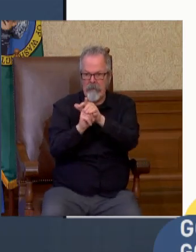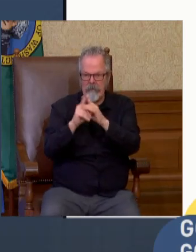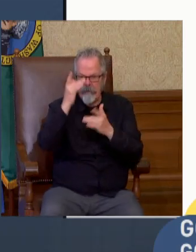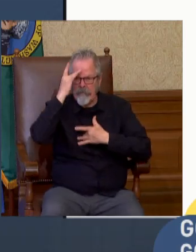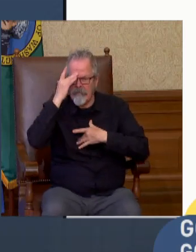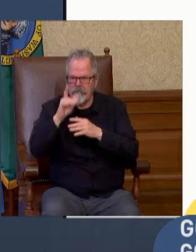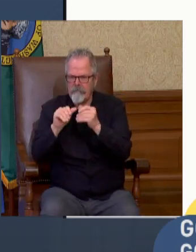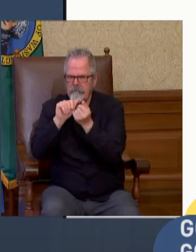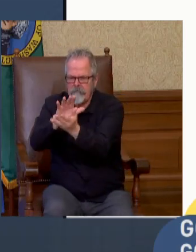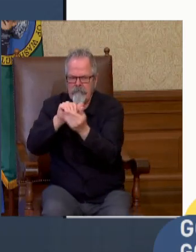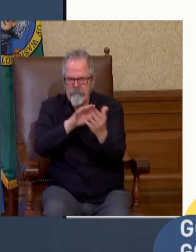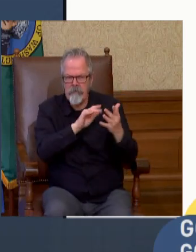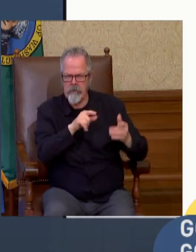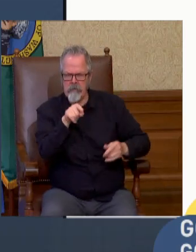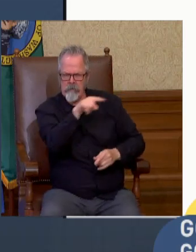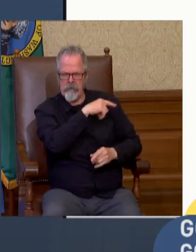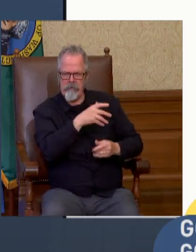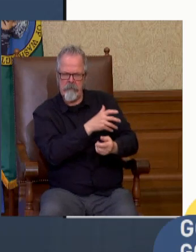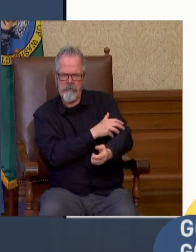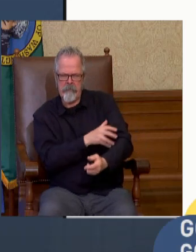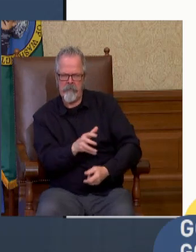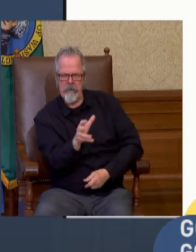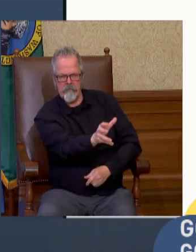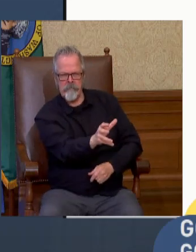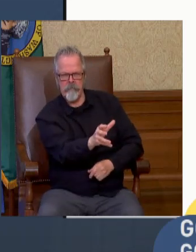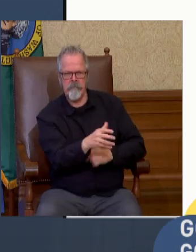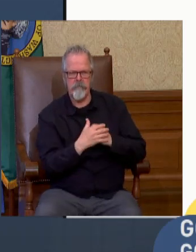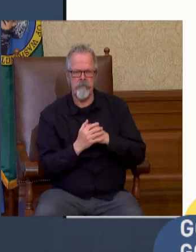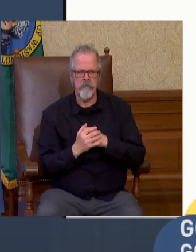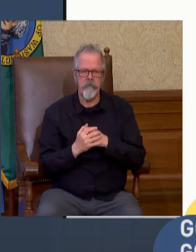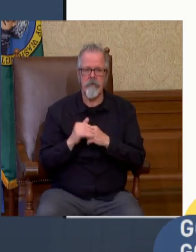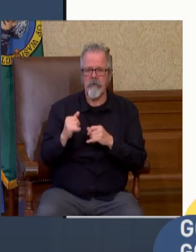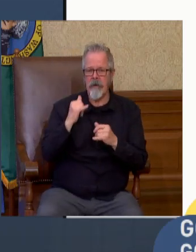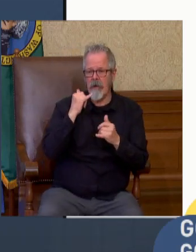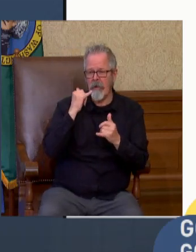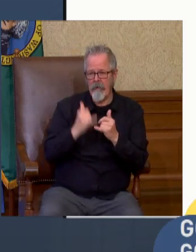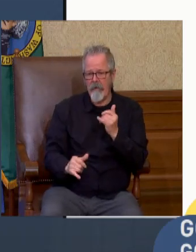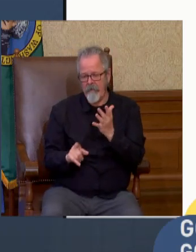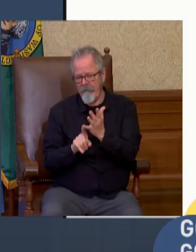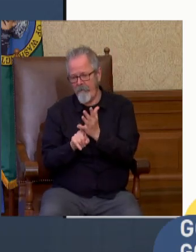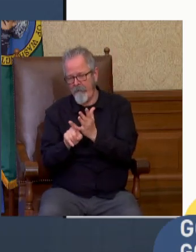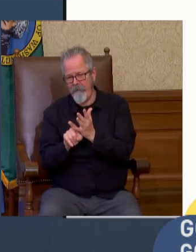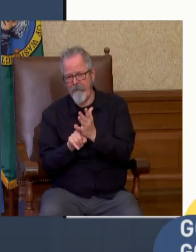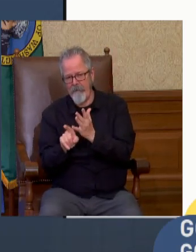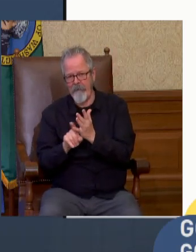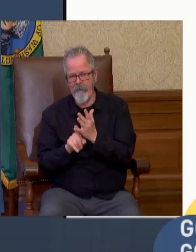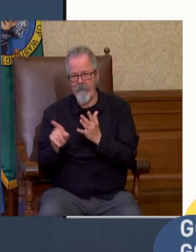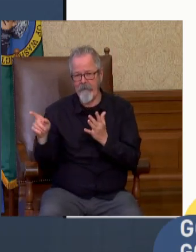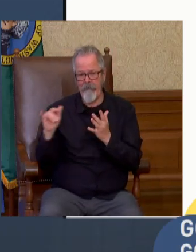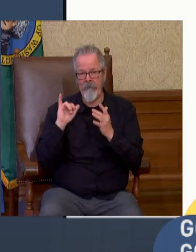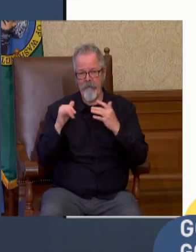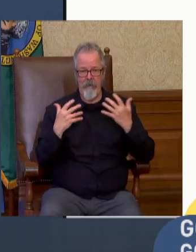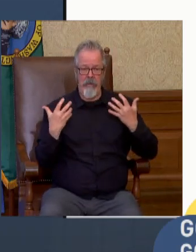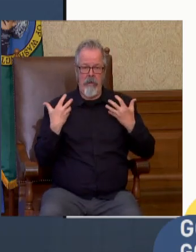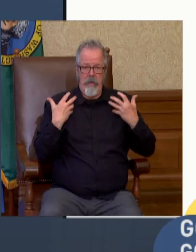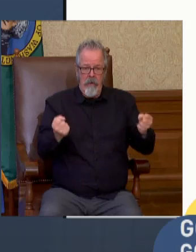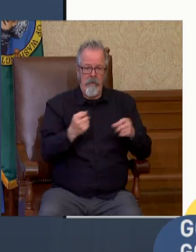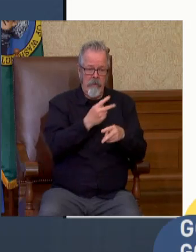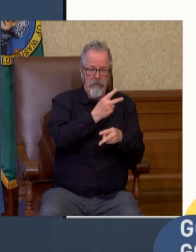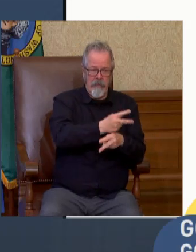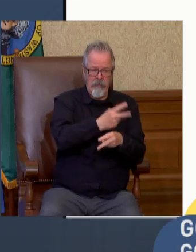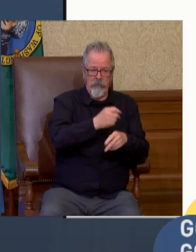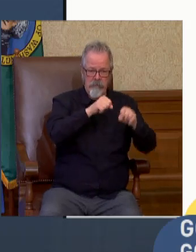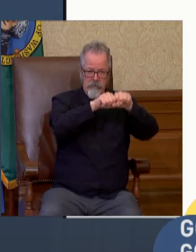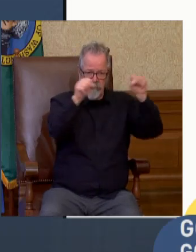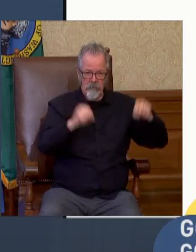focused to make sure that our health system can take care of any surge of the pandemic, and so we evaluate that on a daily basis.